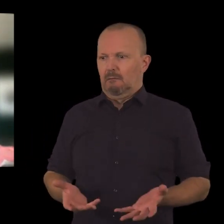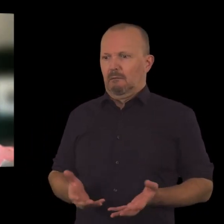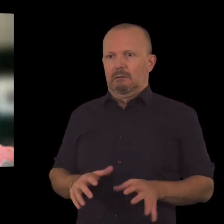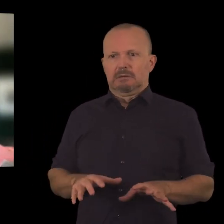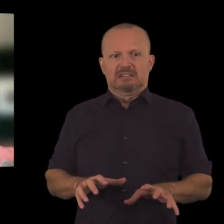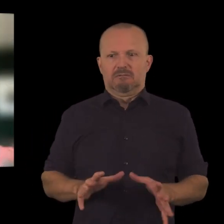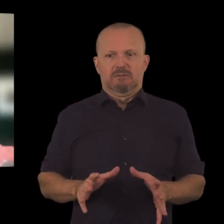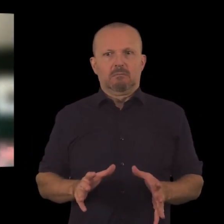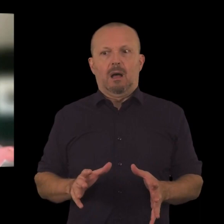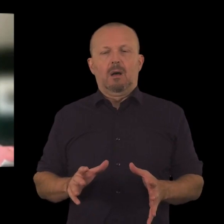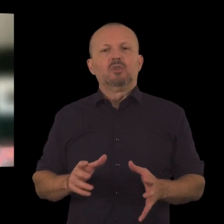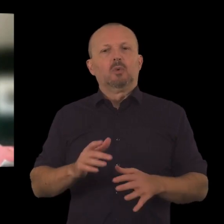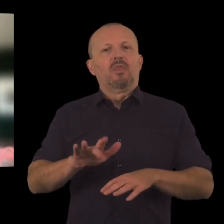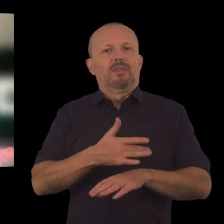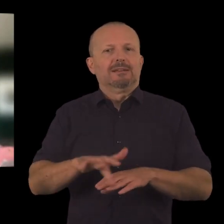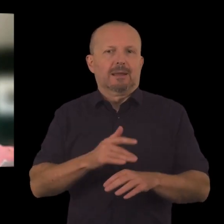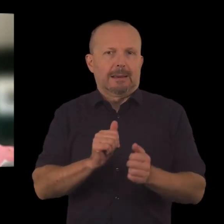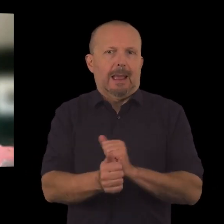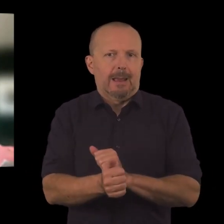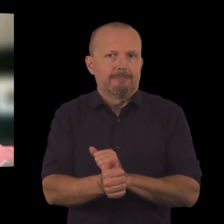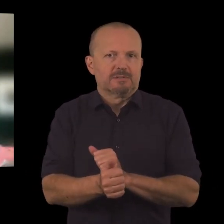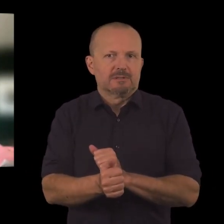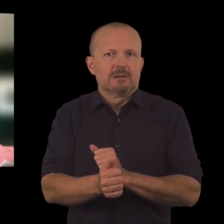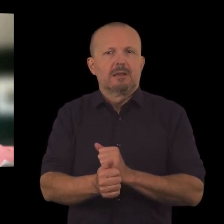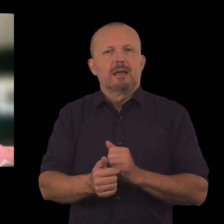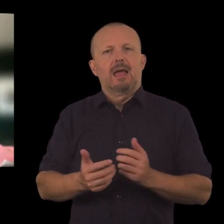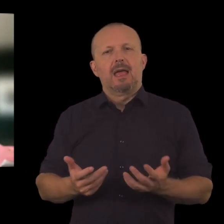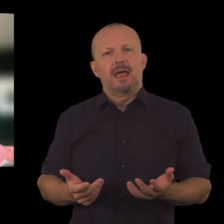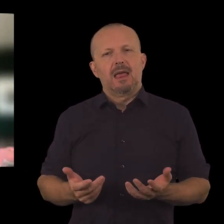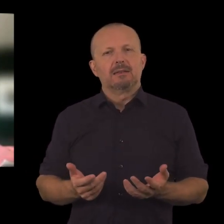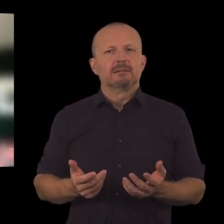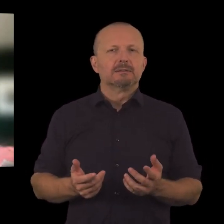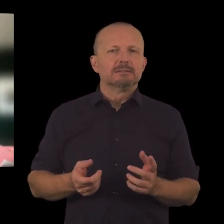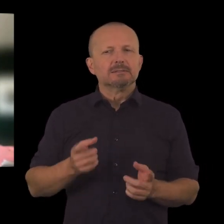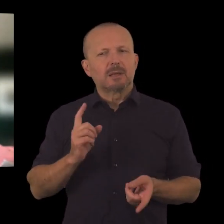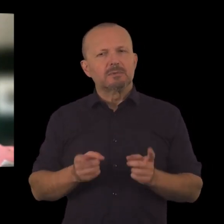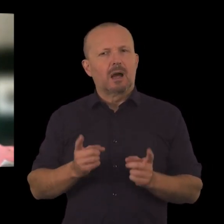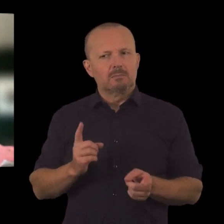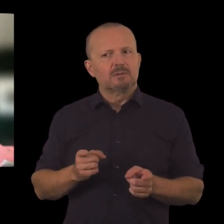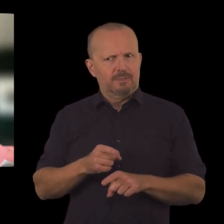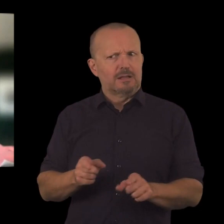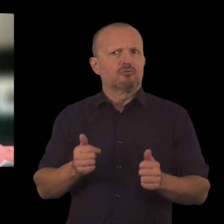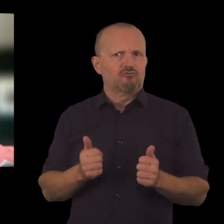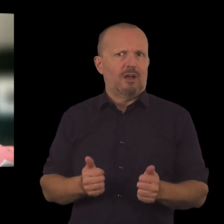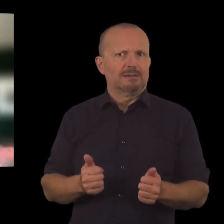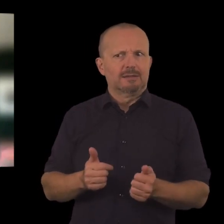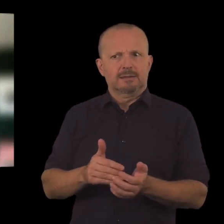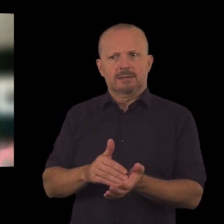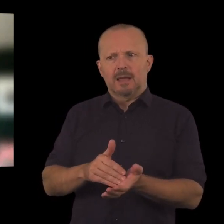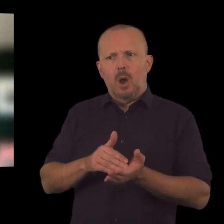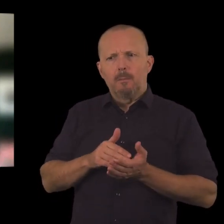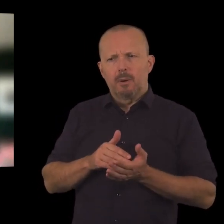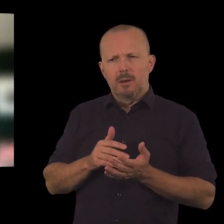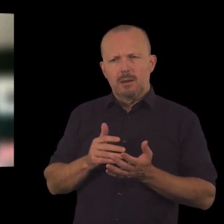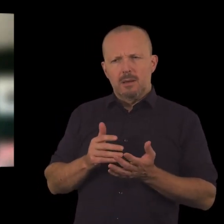We also spend heaps of time just playing games with each other. So we, especially when we're going through that practice of making